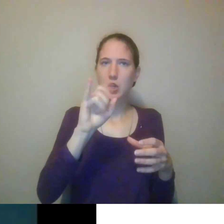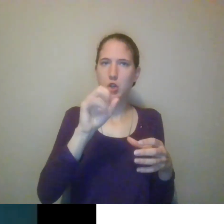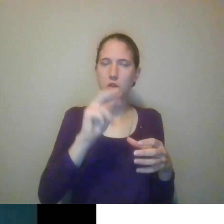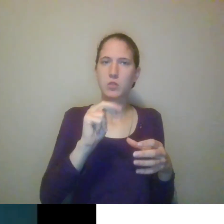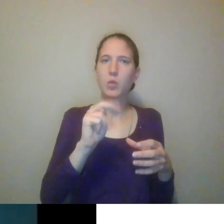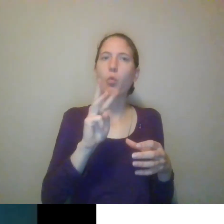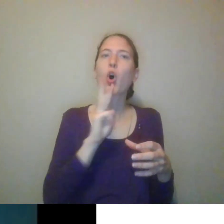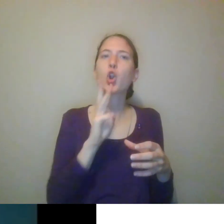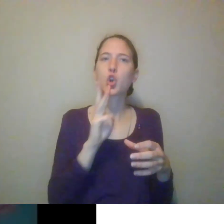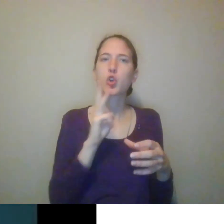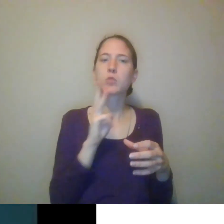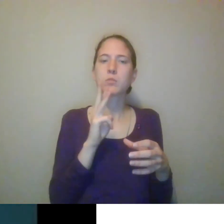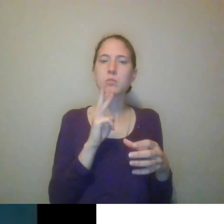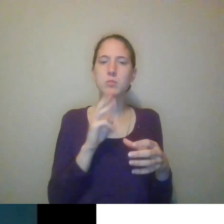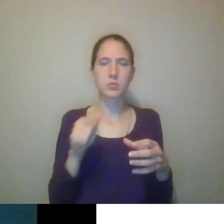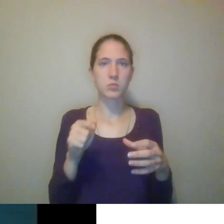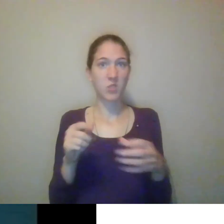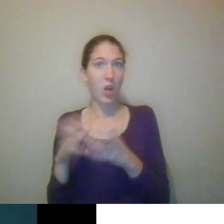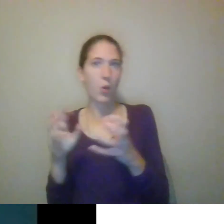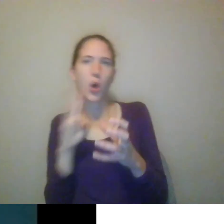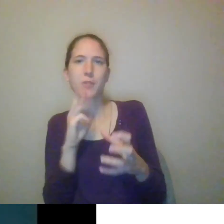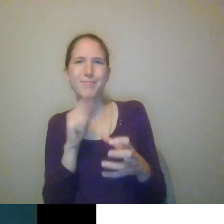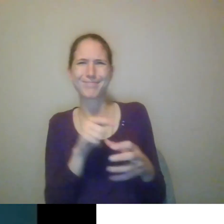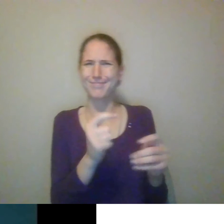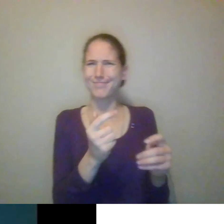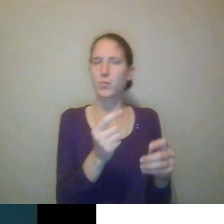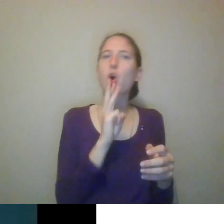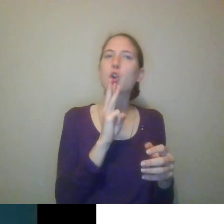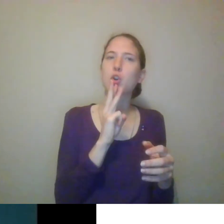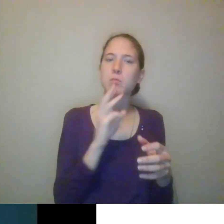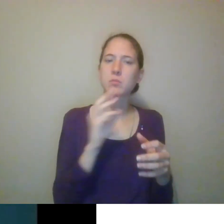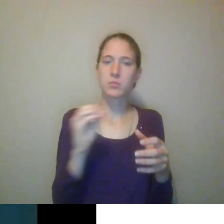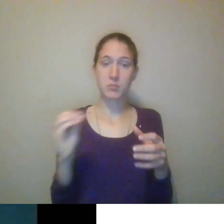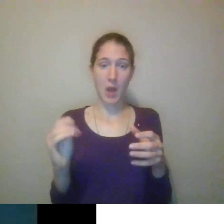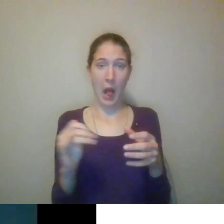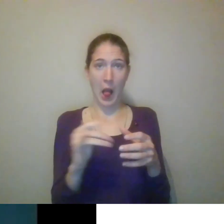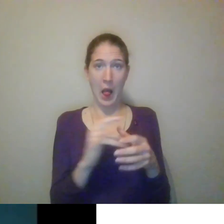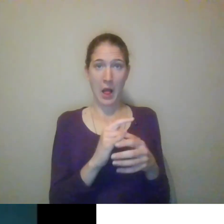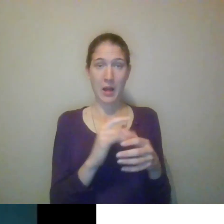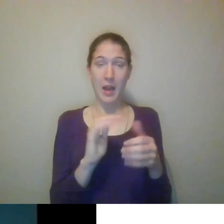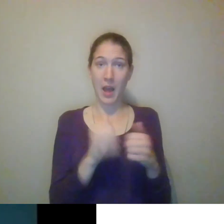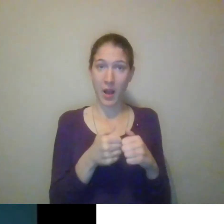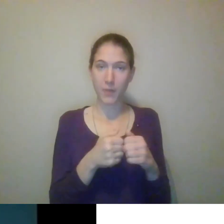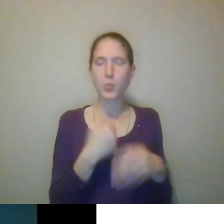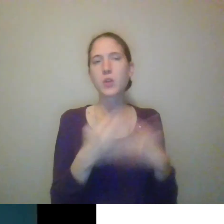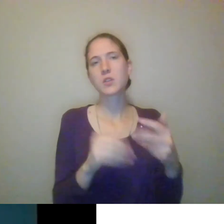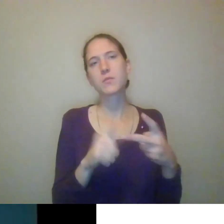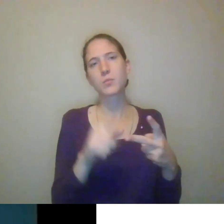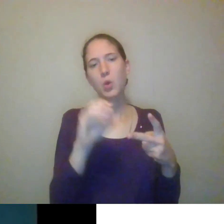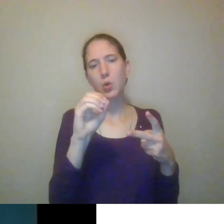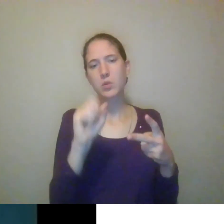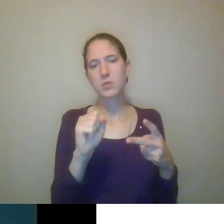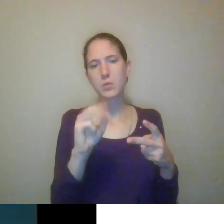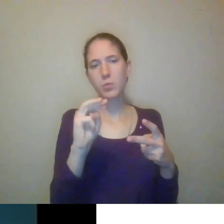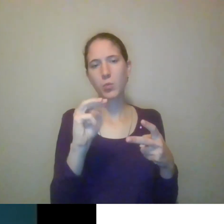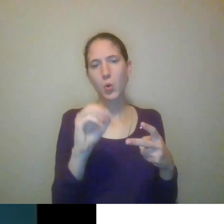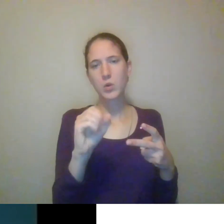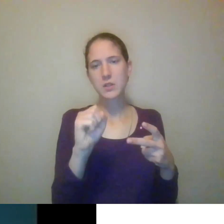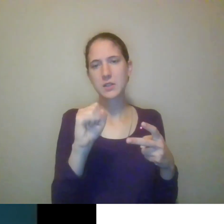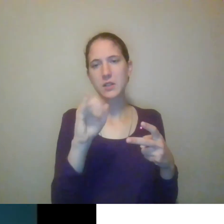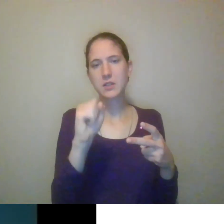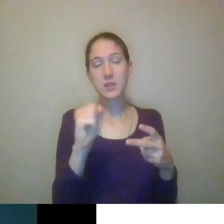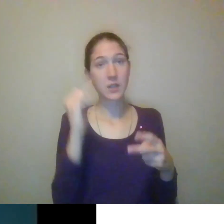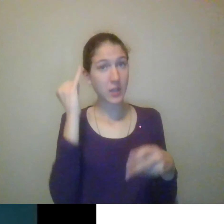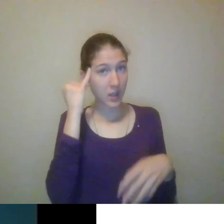gotten bigger. Because water is being pulled, because of osmosis, into the egg. What if I put it in salt water? Where's the